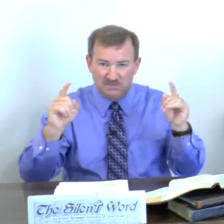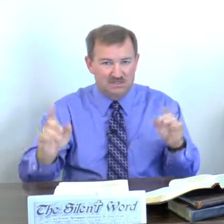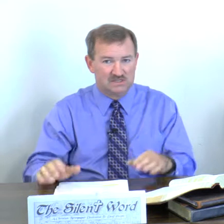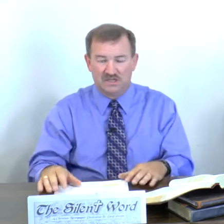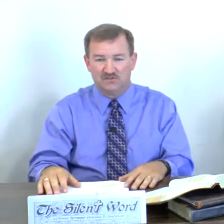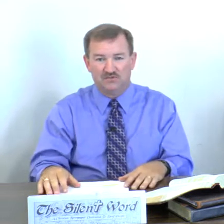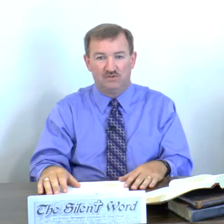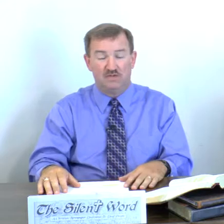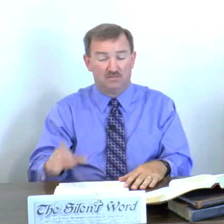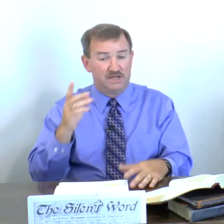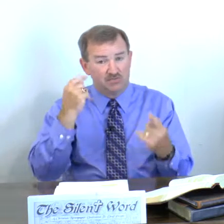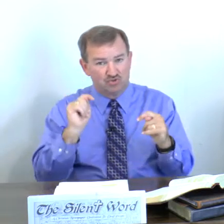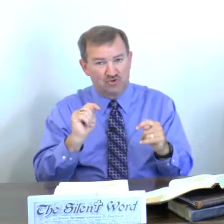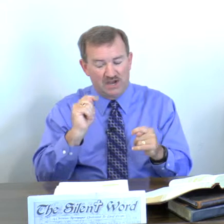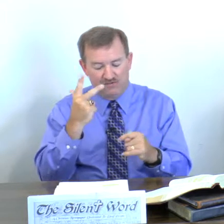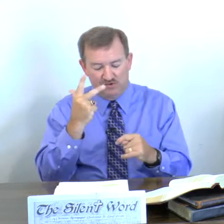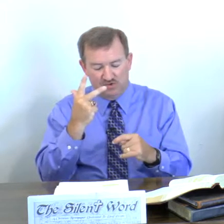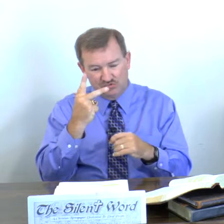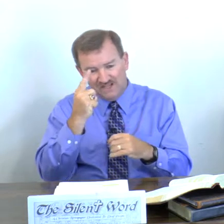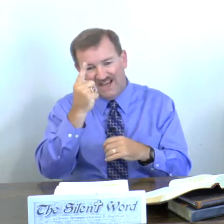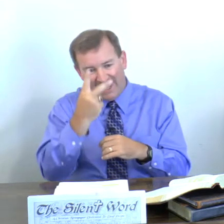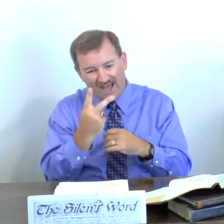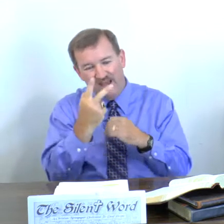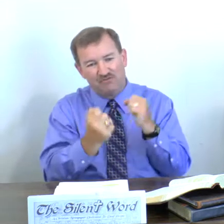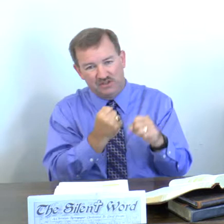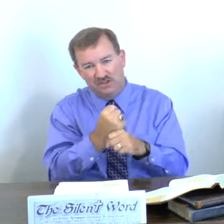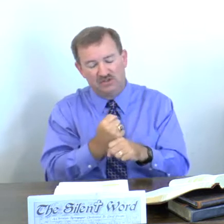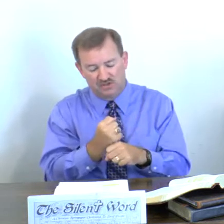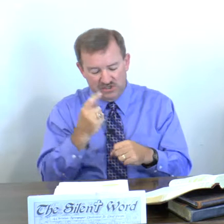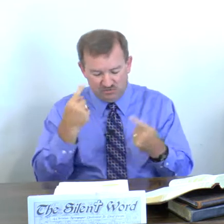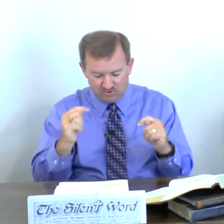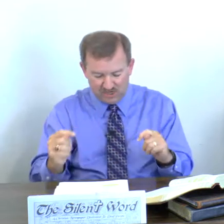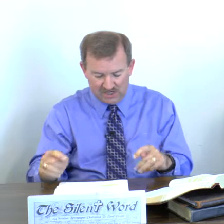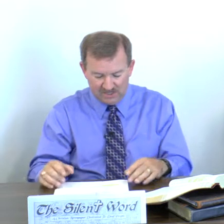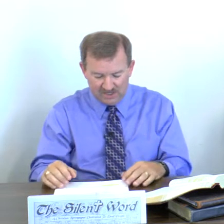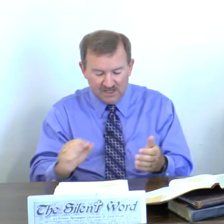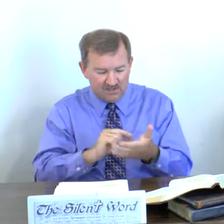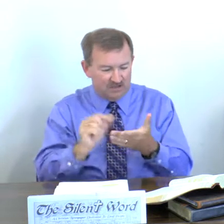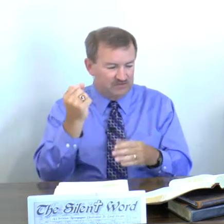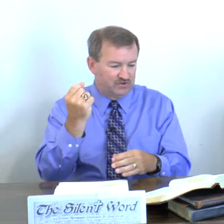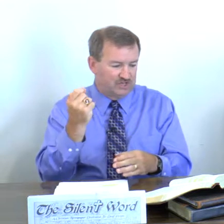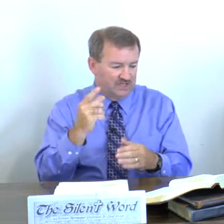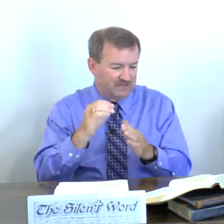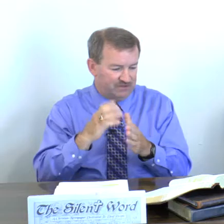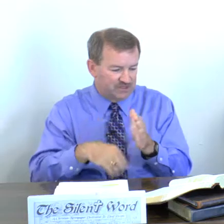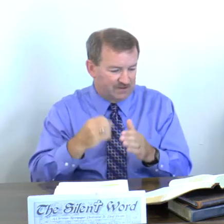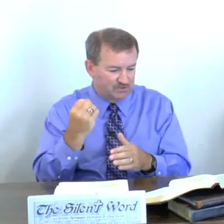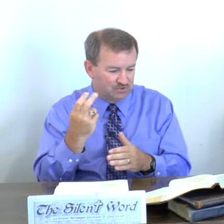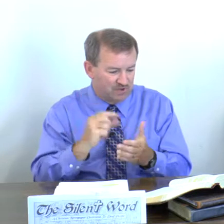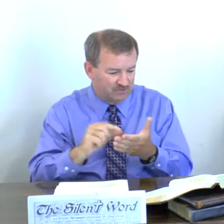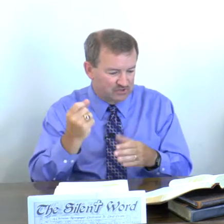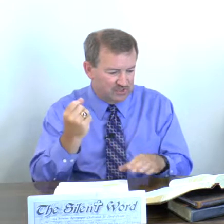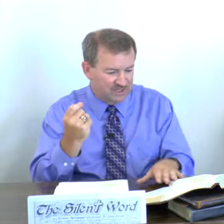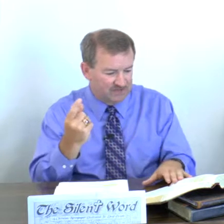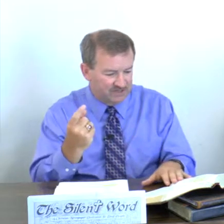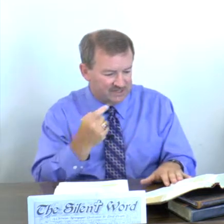successful, but he will try for those 3.5 years. He will try. Look at verse 11, chapter 12, verse 11. It